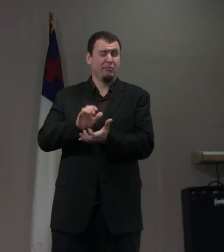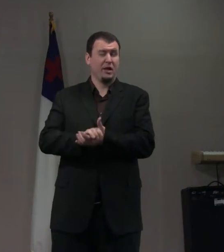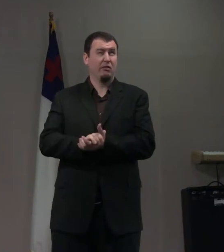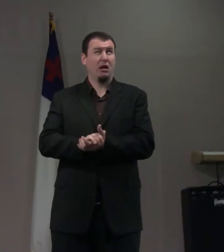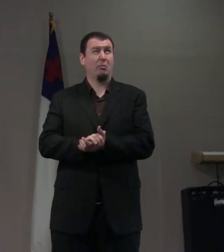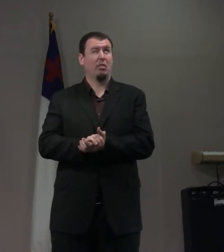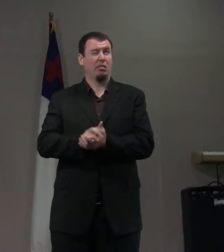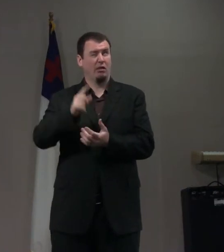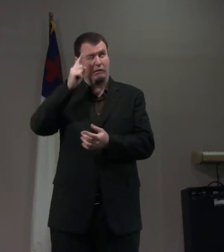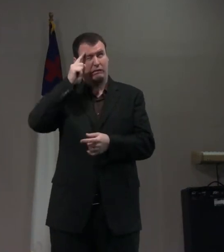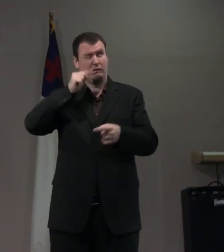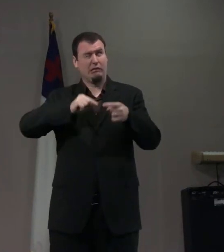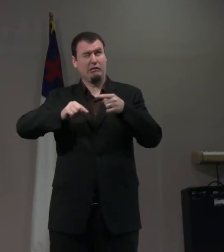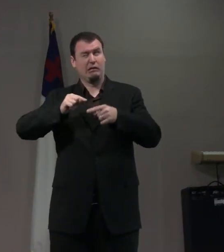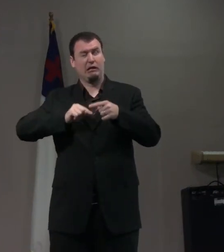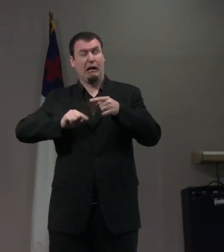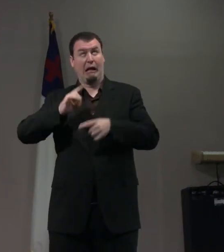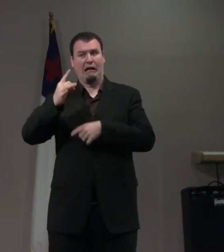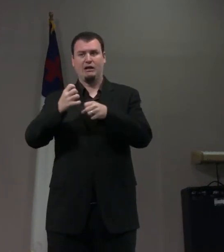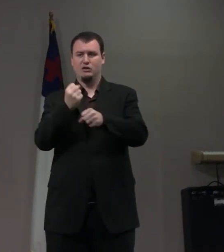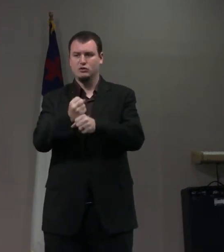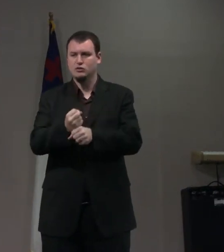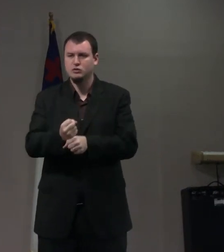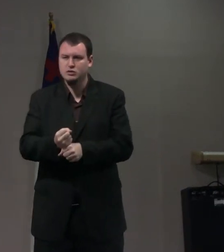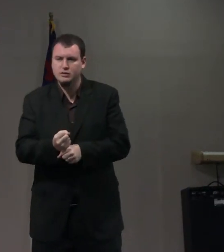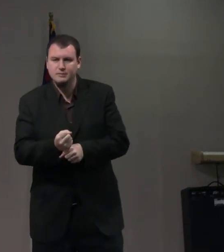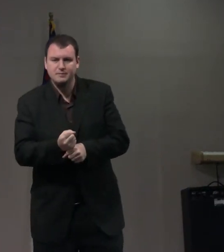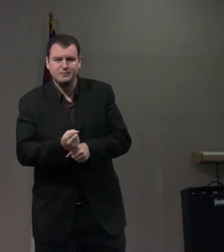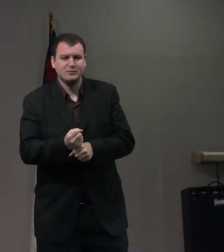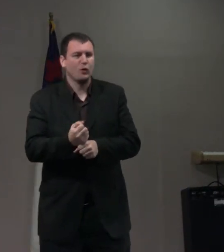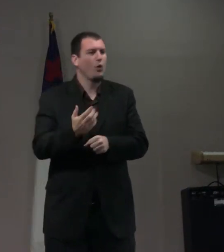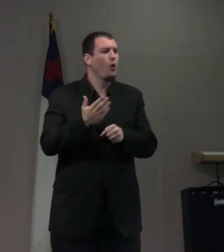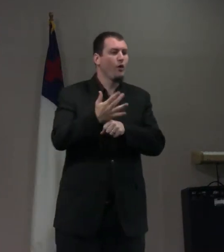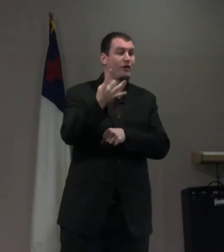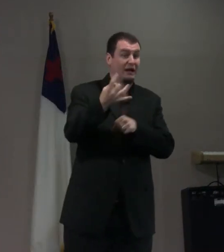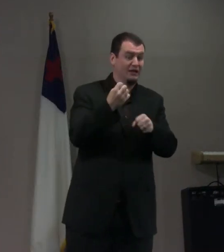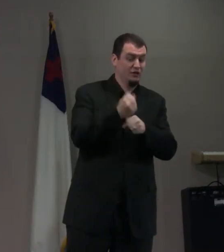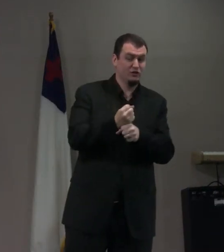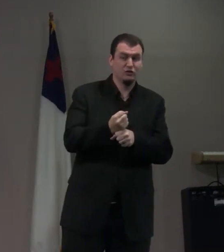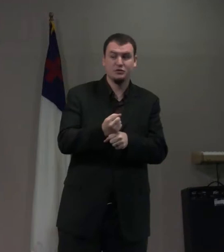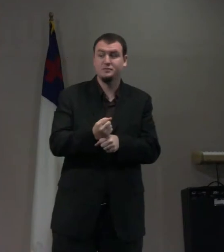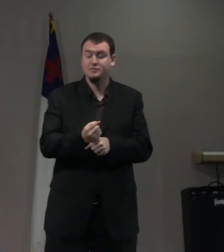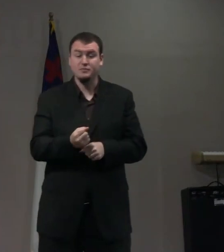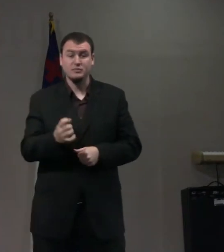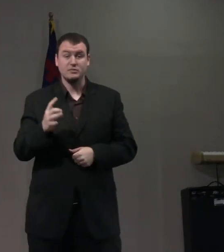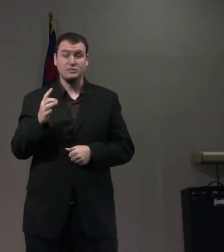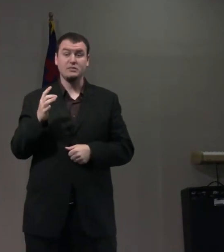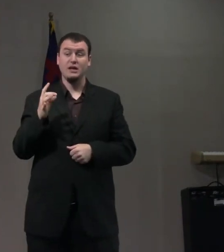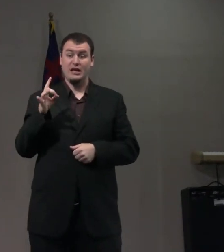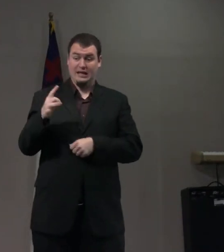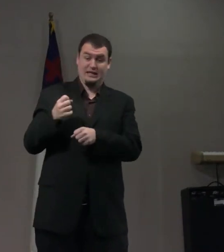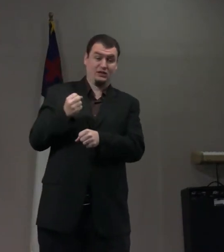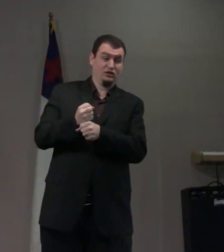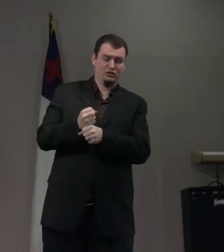My wife and I have been married 8 years, over 8